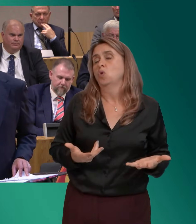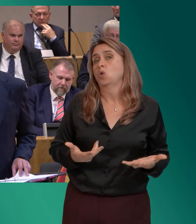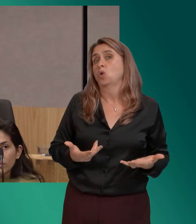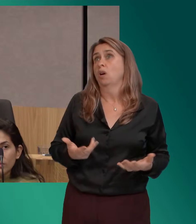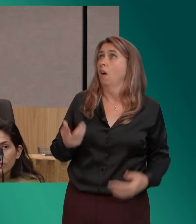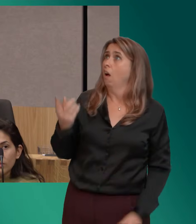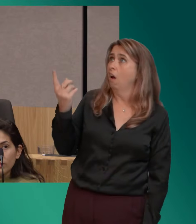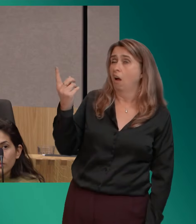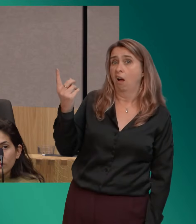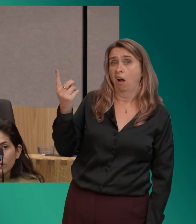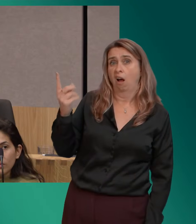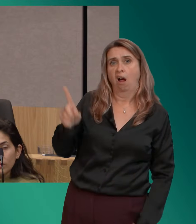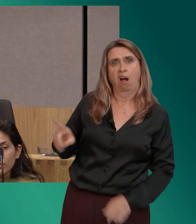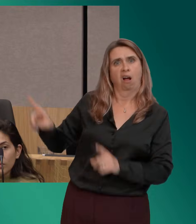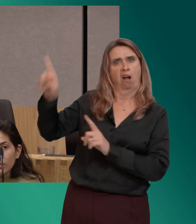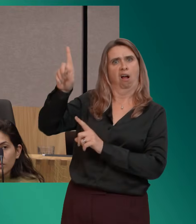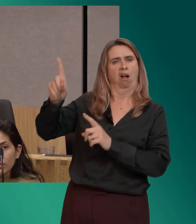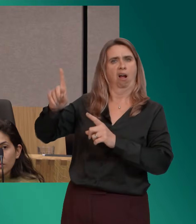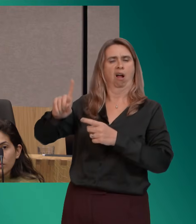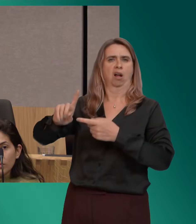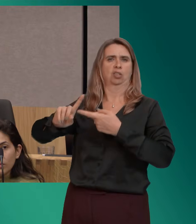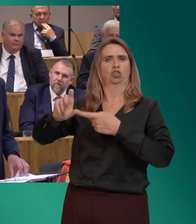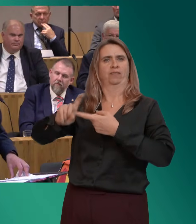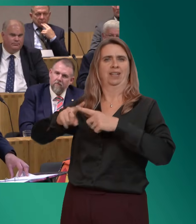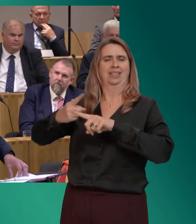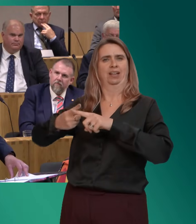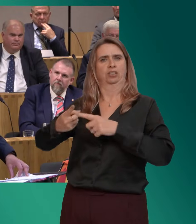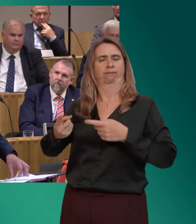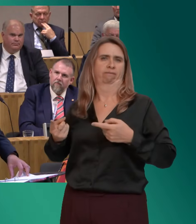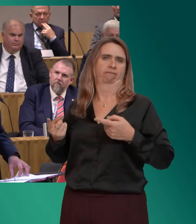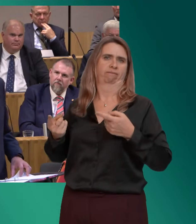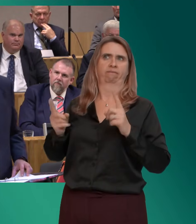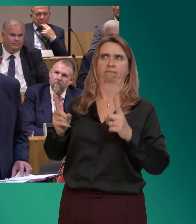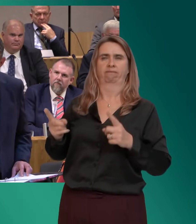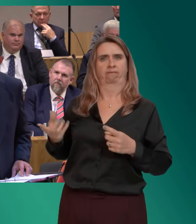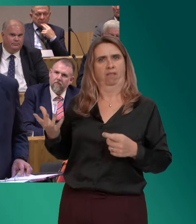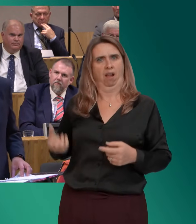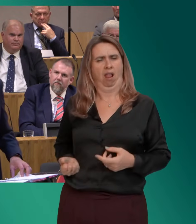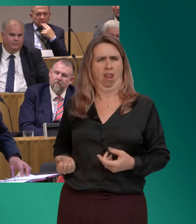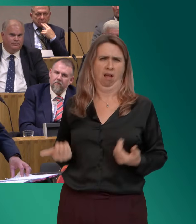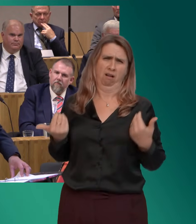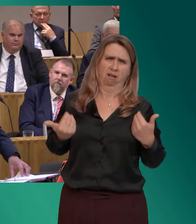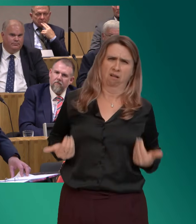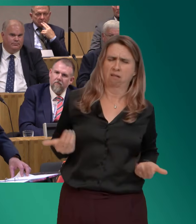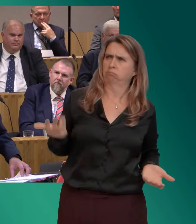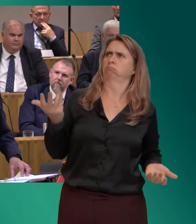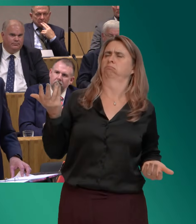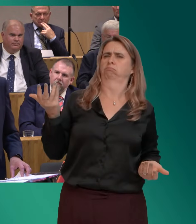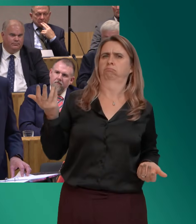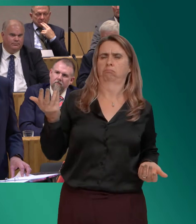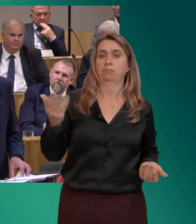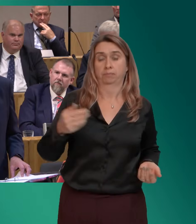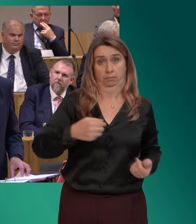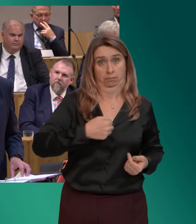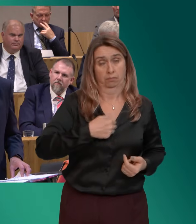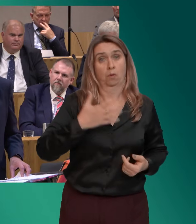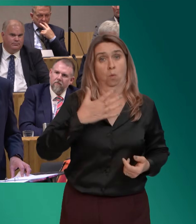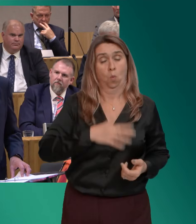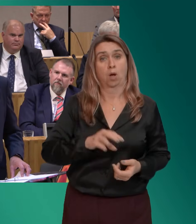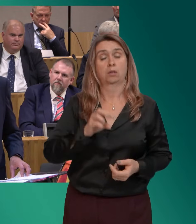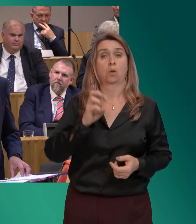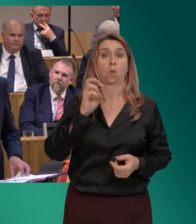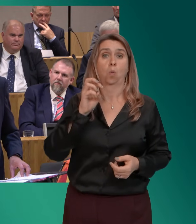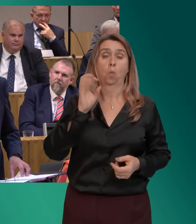the context of very high executive pay. I am on the record previously as saying that one of the reasons that we want to regulate water in